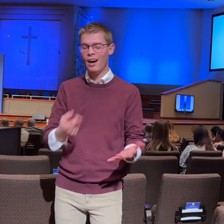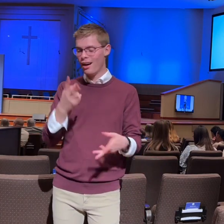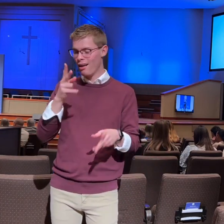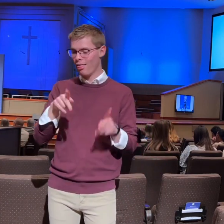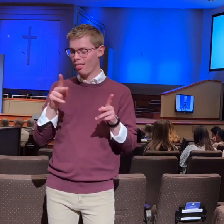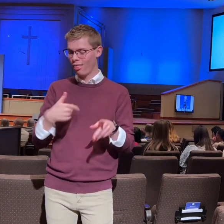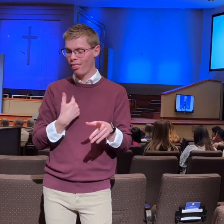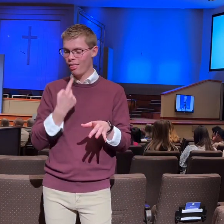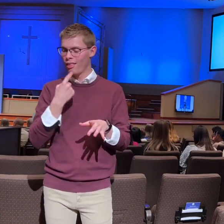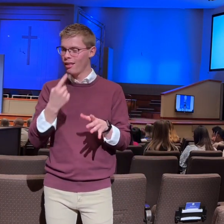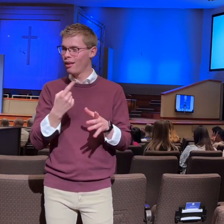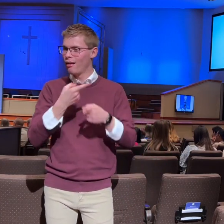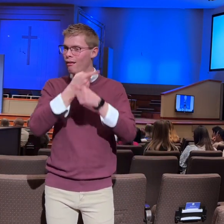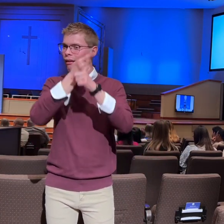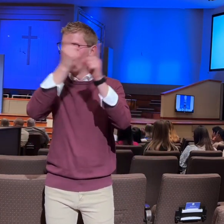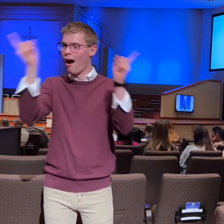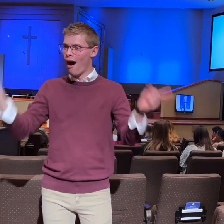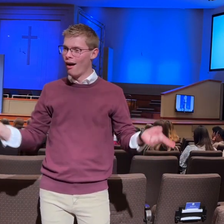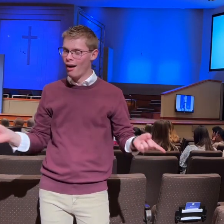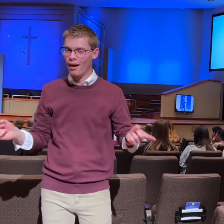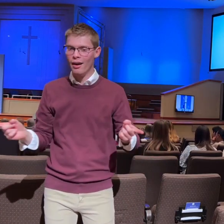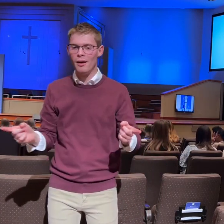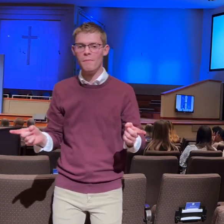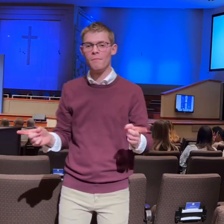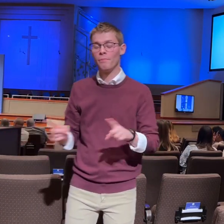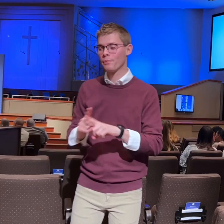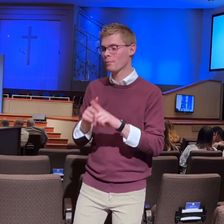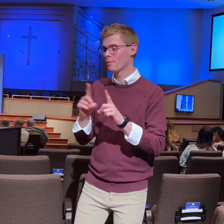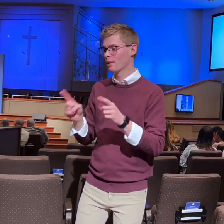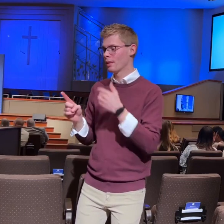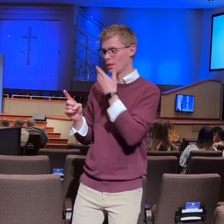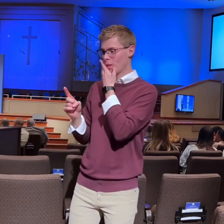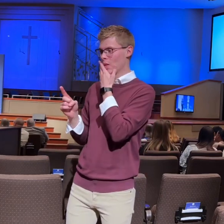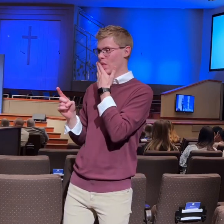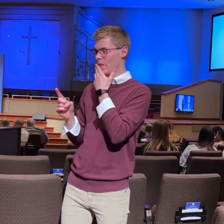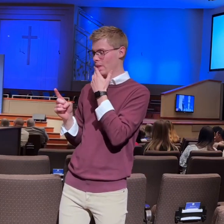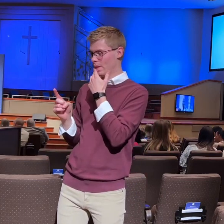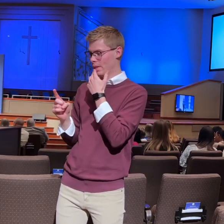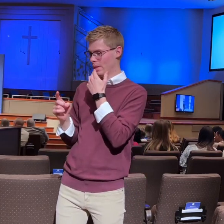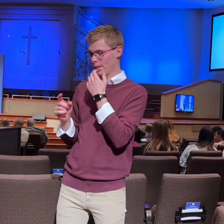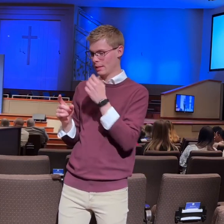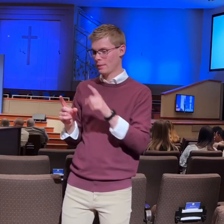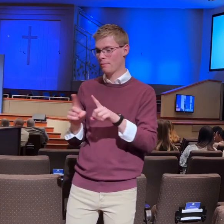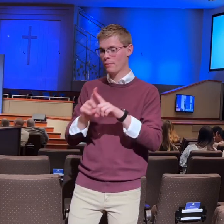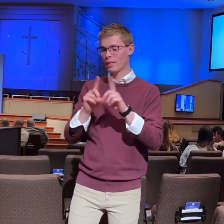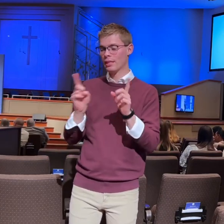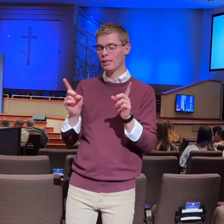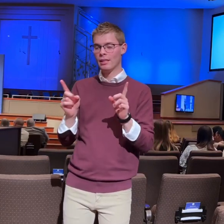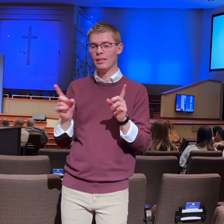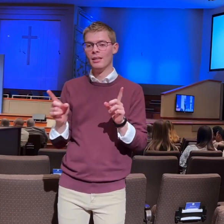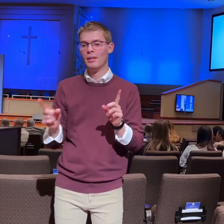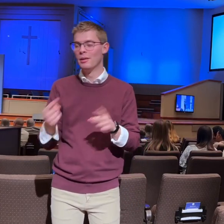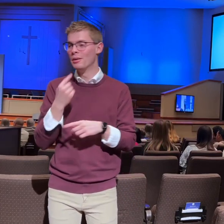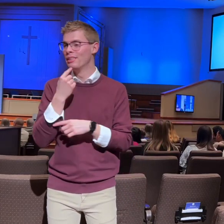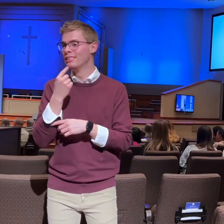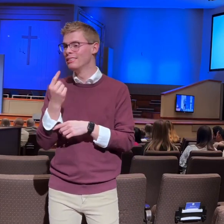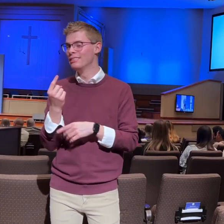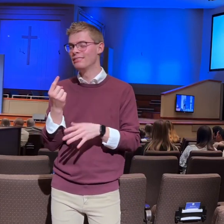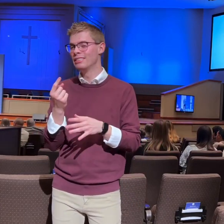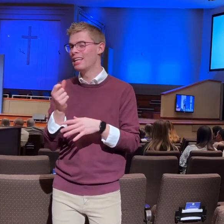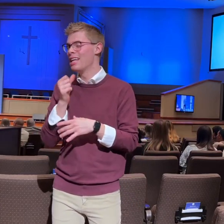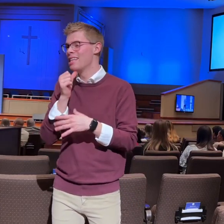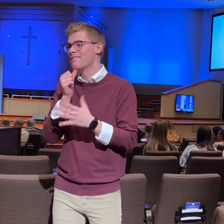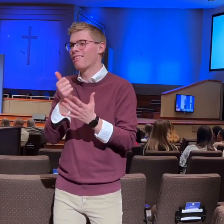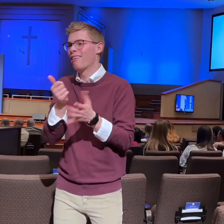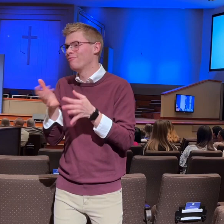you know? I remember our mayor came up, and he was going to say, give us a plaque, and I shook his hand, and I said, Rex, you better fix that. And he didn't fix it at